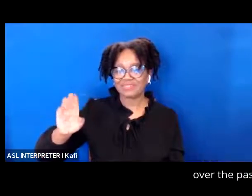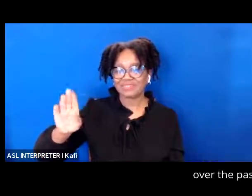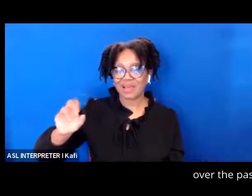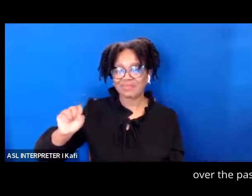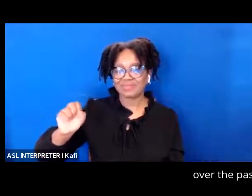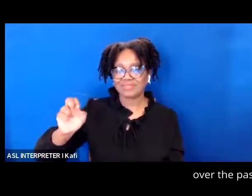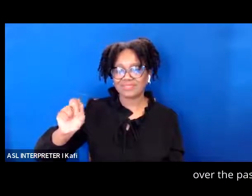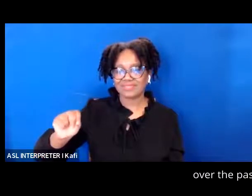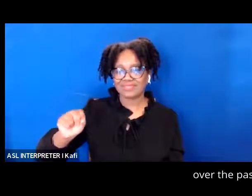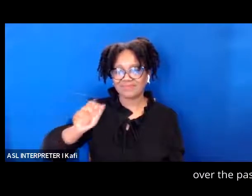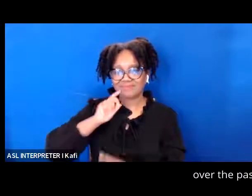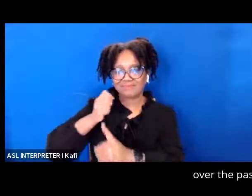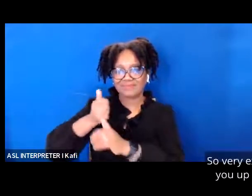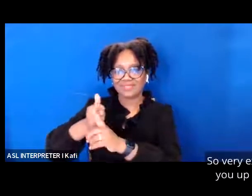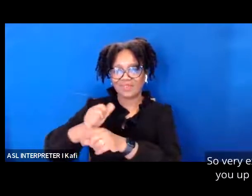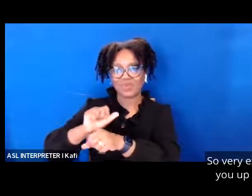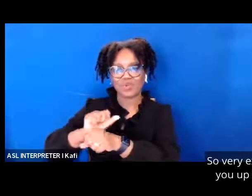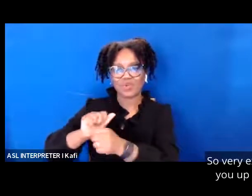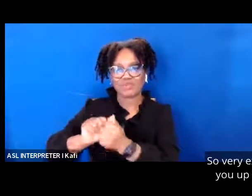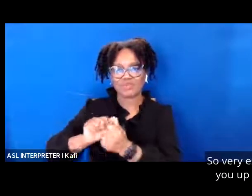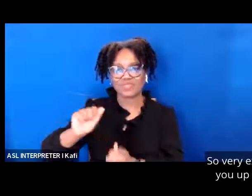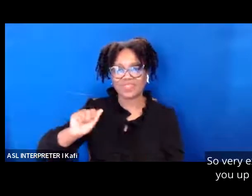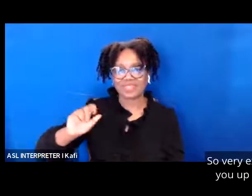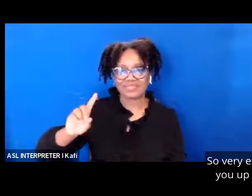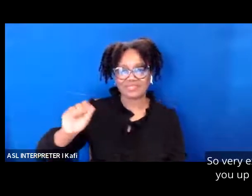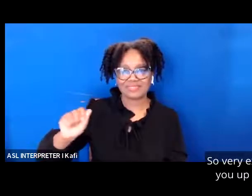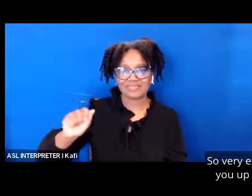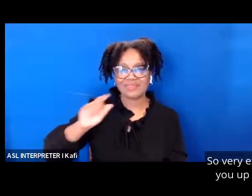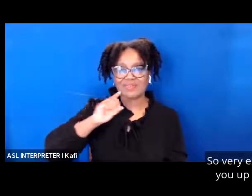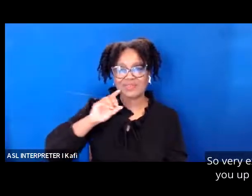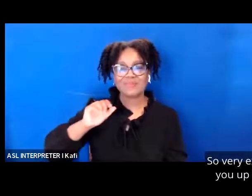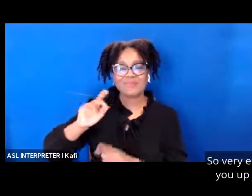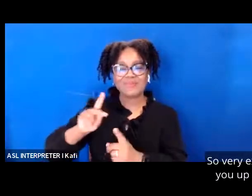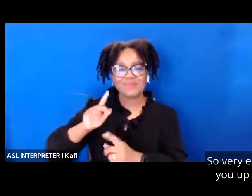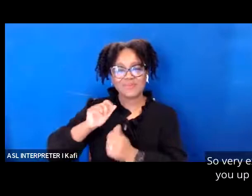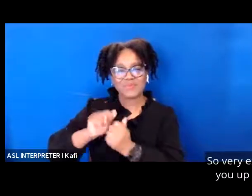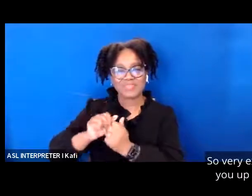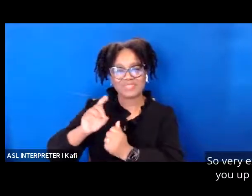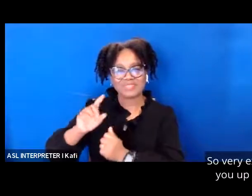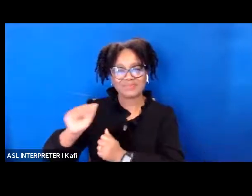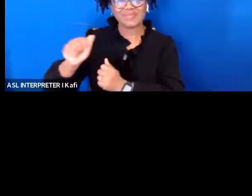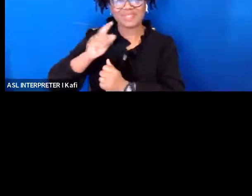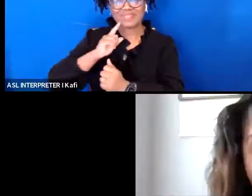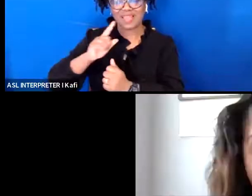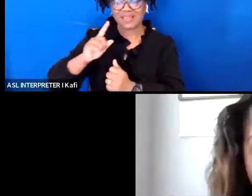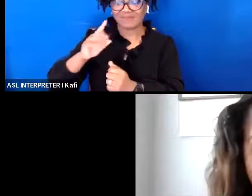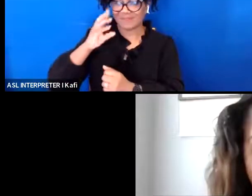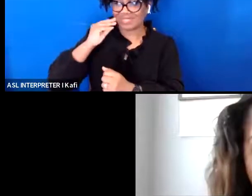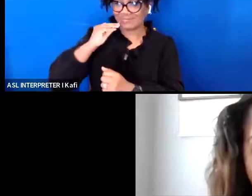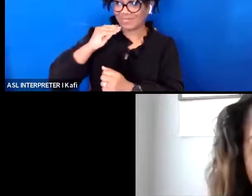a lot over the past year and a half so very excited to bring you up to the stage